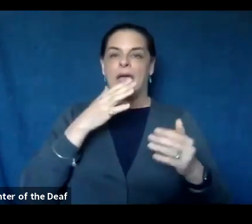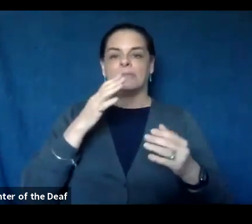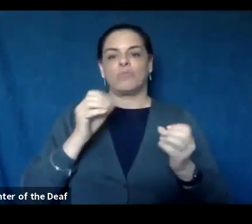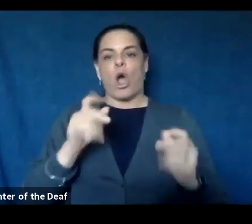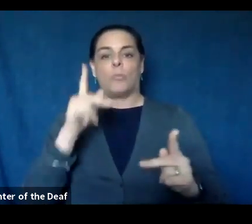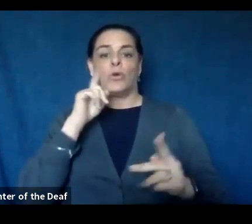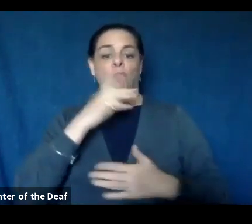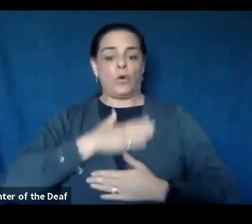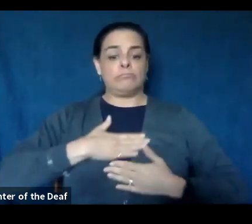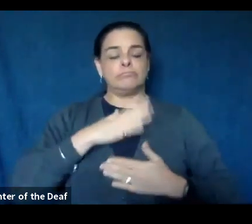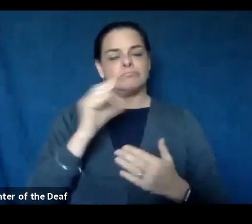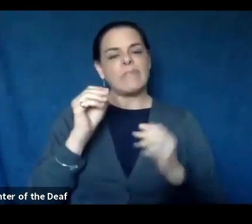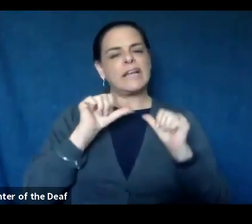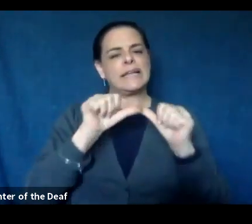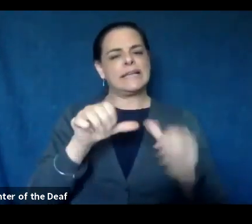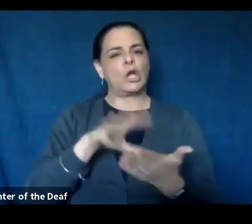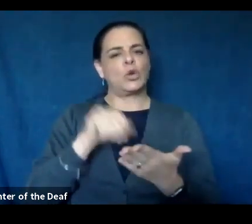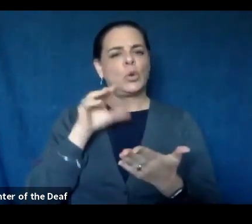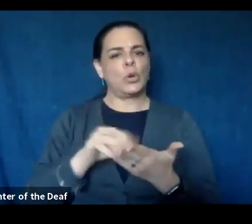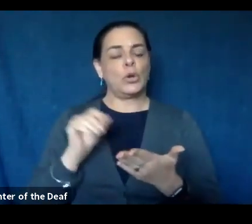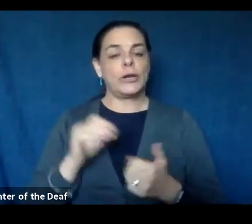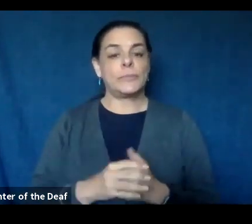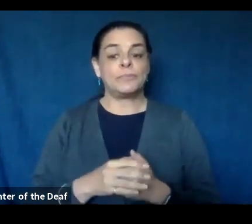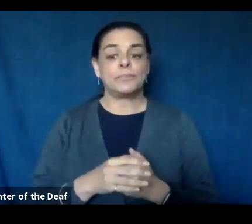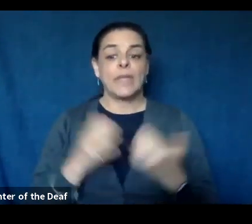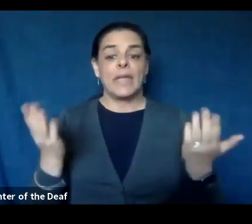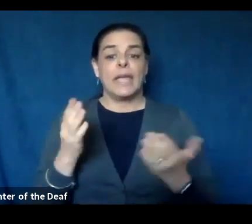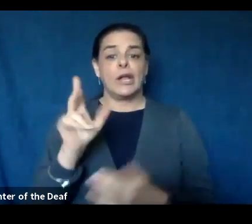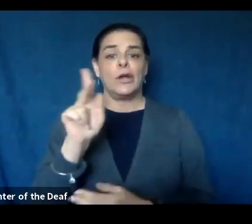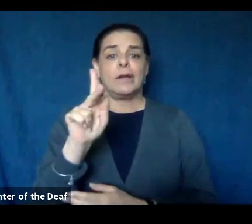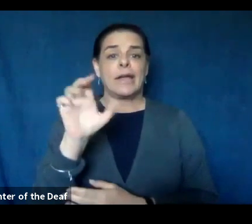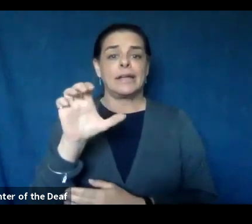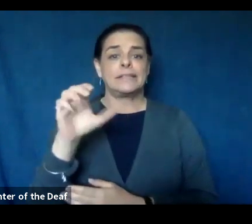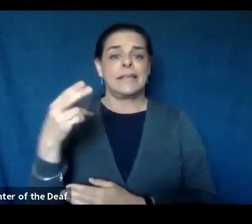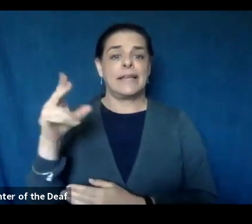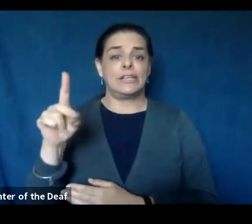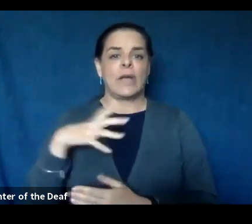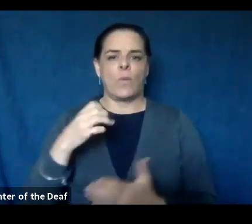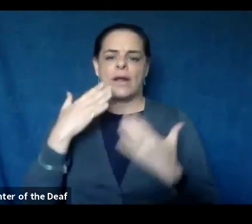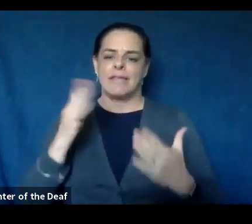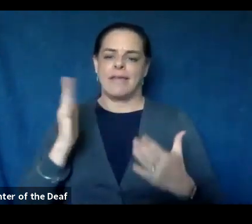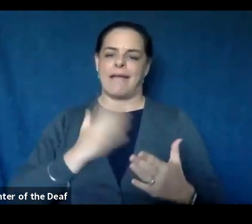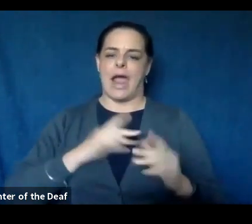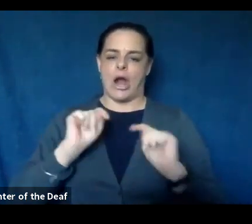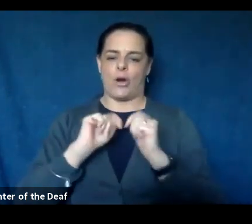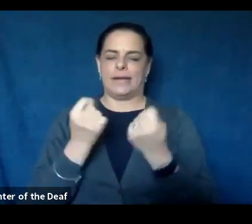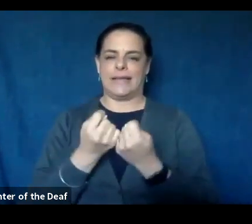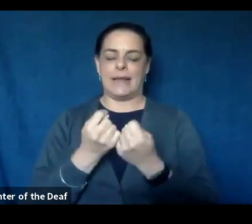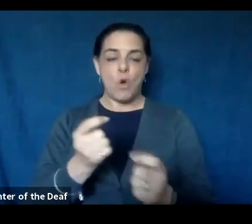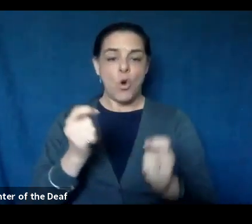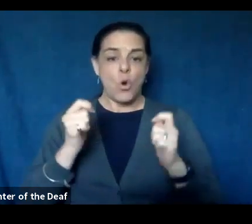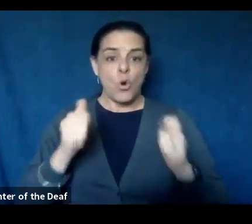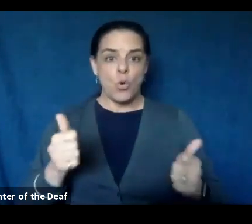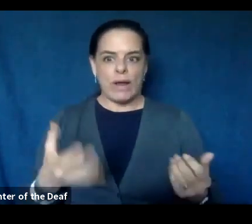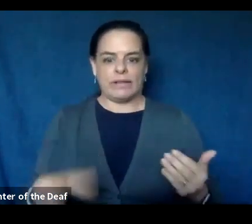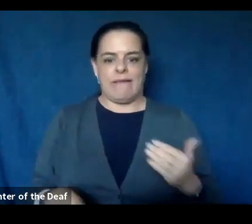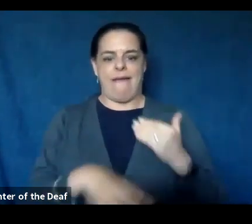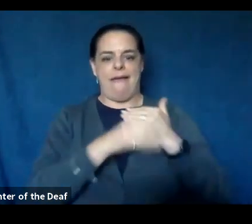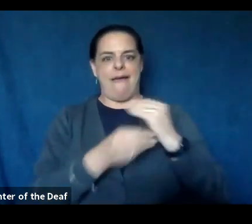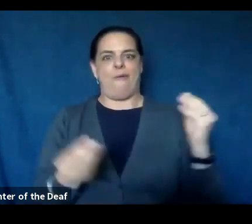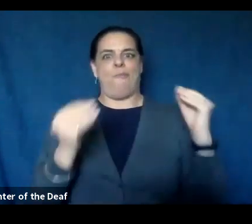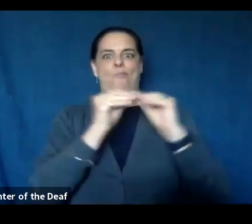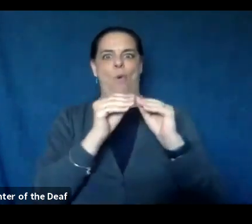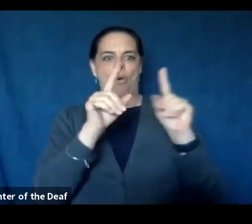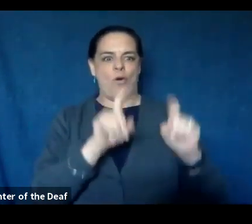continued learning. And here at KCHD, I want to thank our team for so quickly expanding our testing capacity,